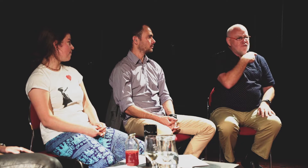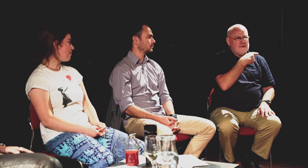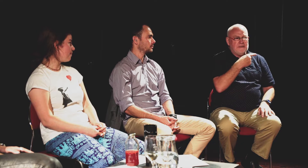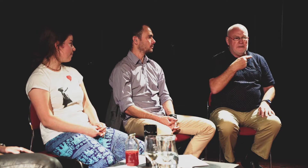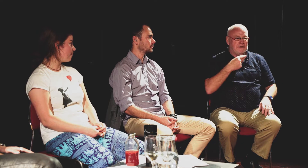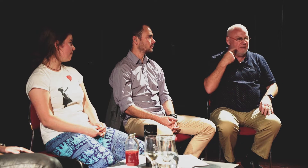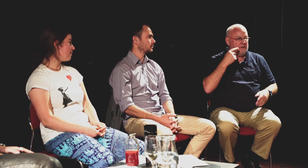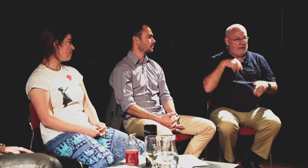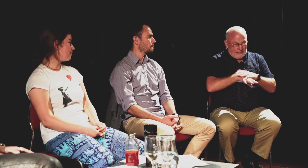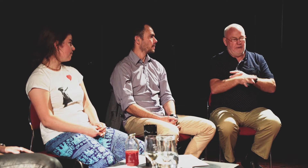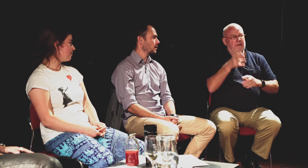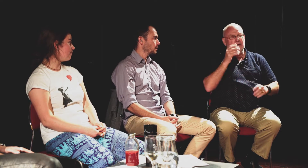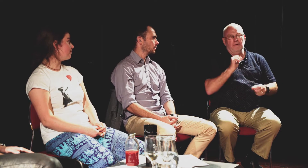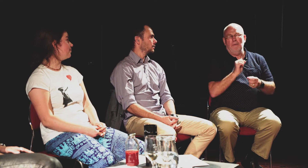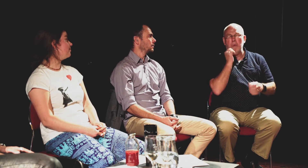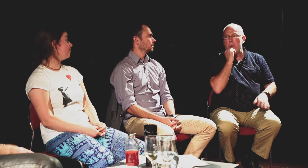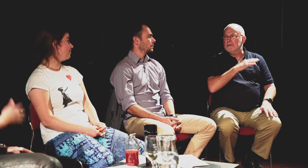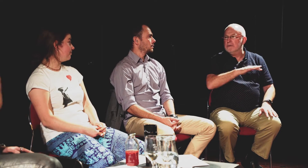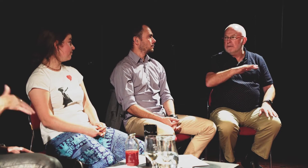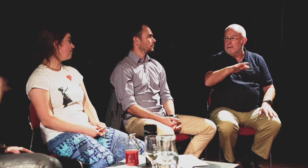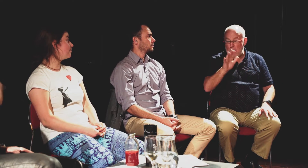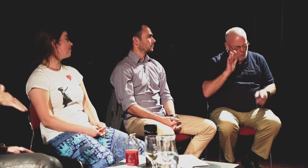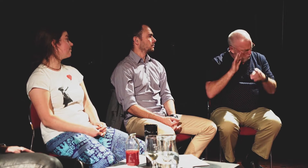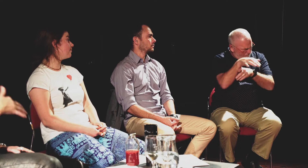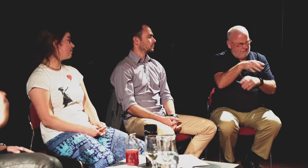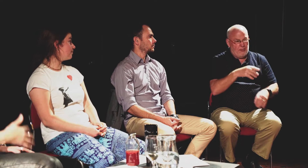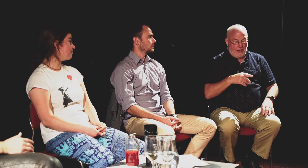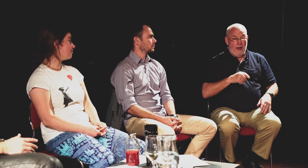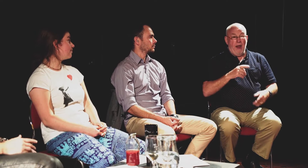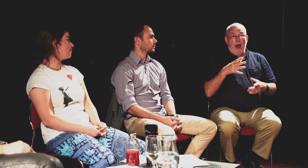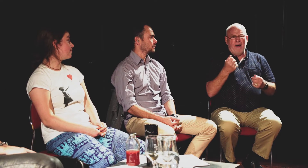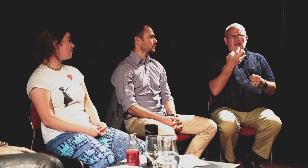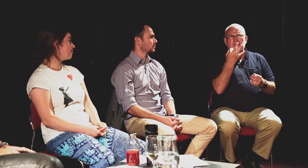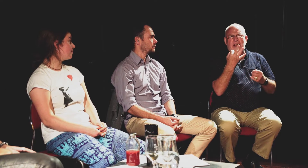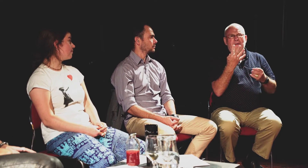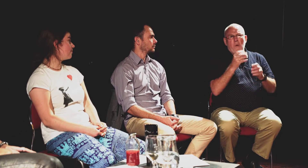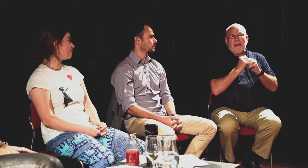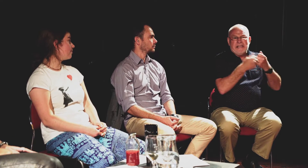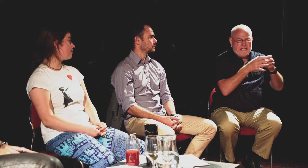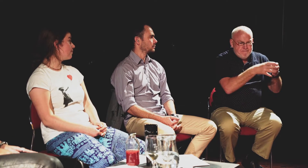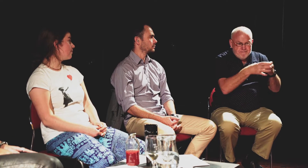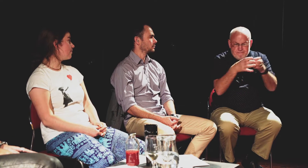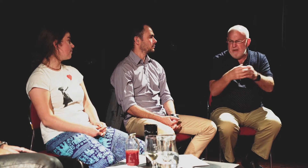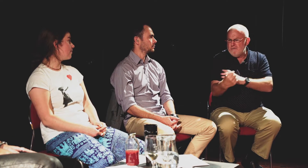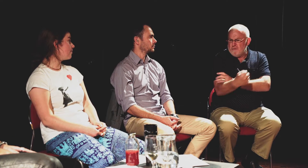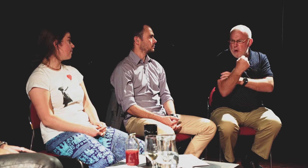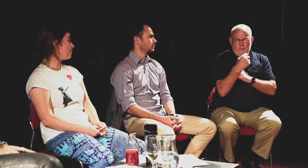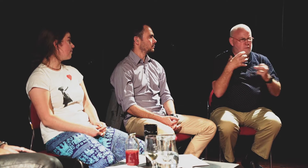over 100 or more deaf kids at that stage that were boarding, over 100. And so we had 3 or 4 sports teams